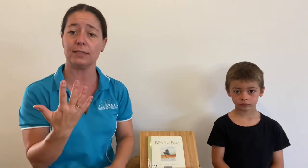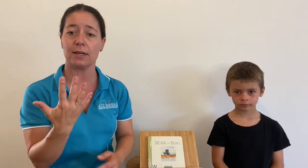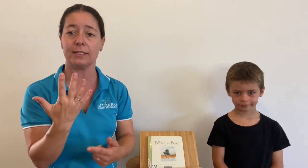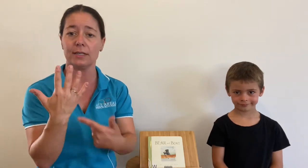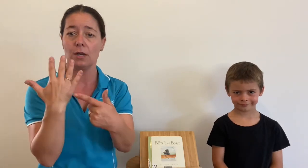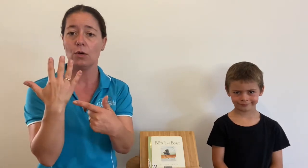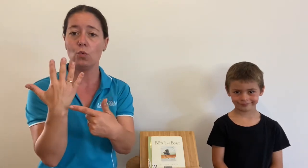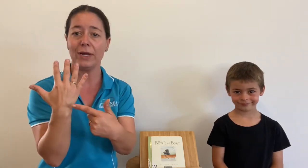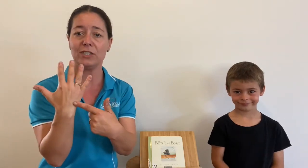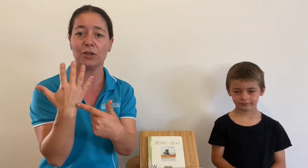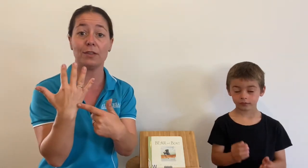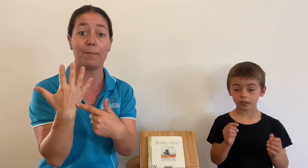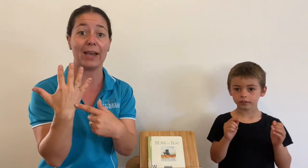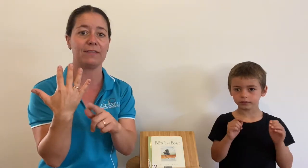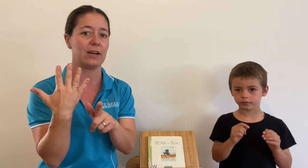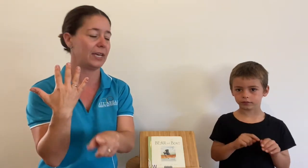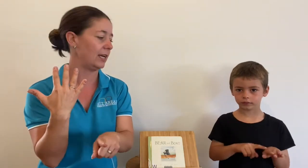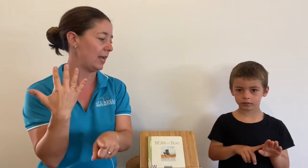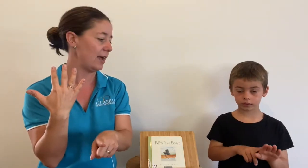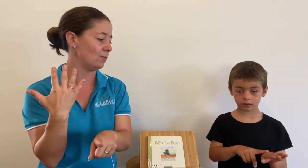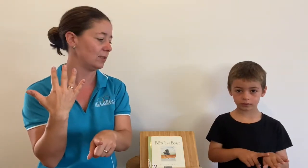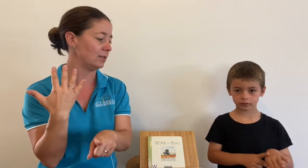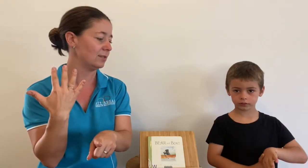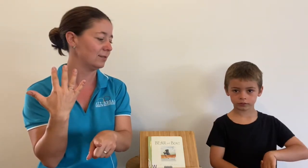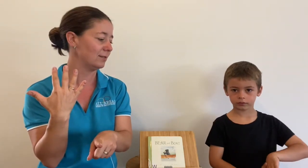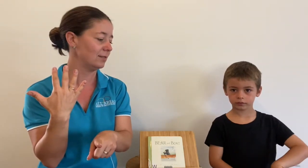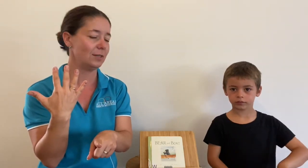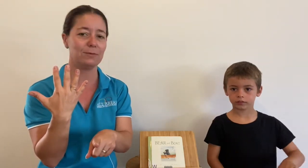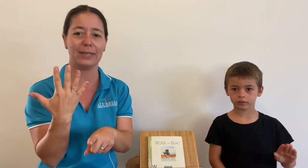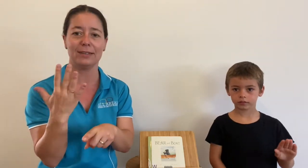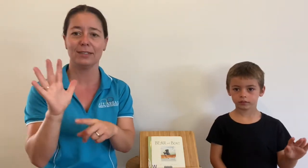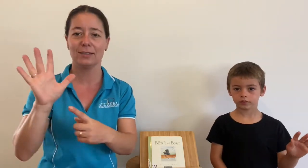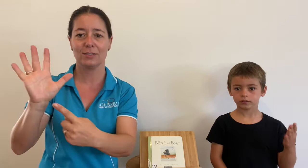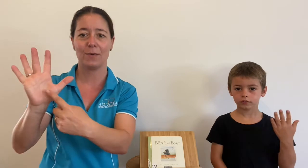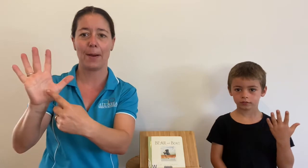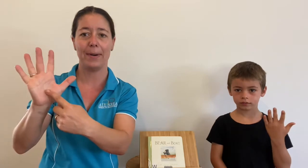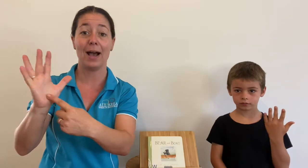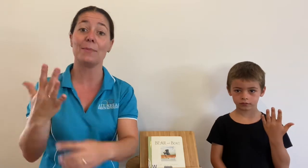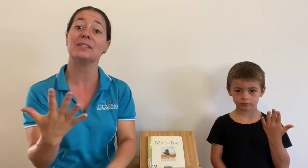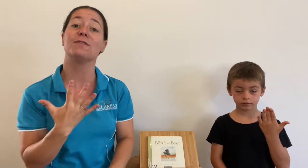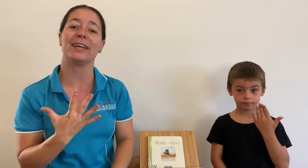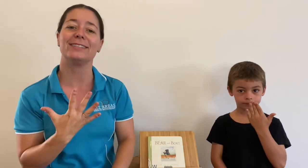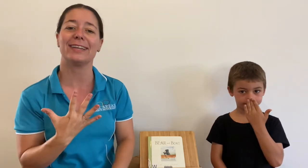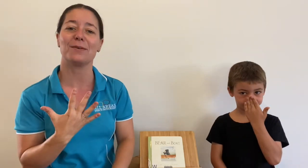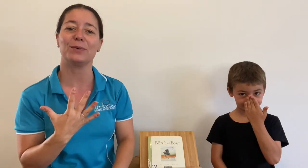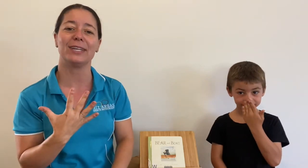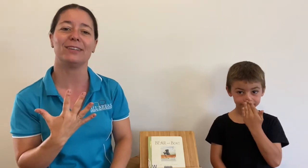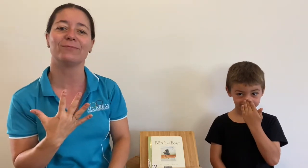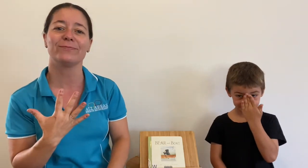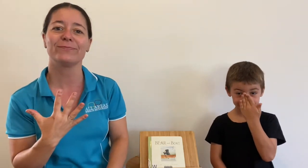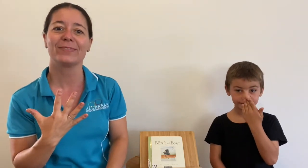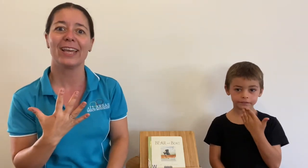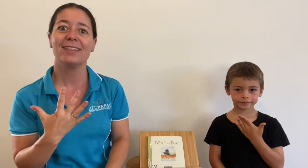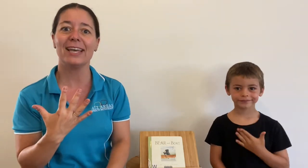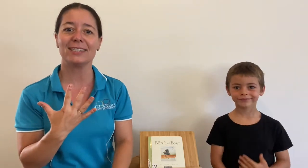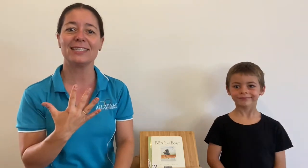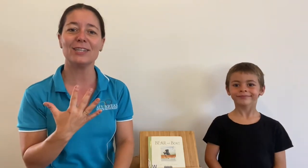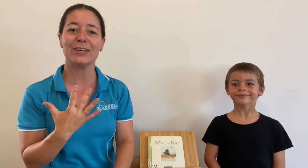signs, we turn the back of our hand outwards, don't we? So our palm is facing our body. Let's learn how